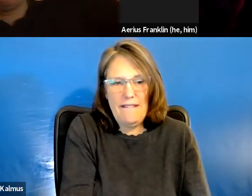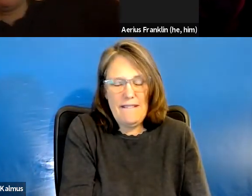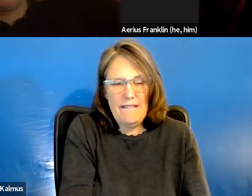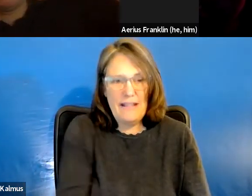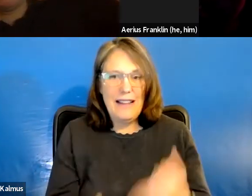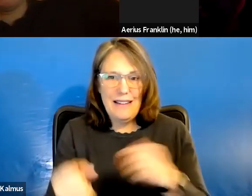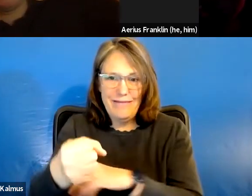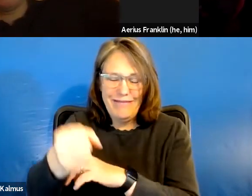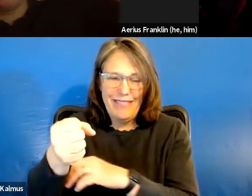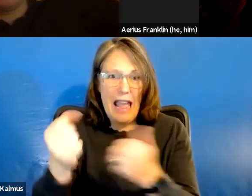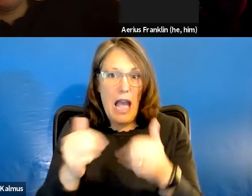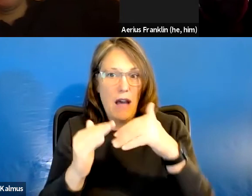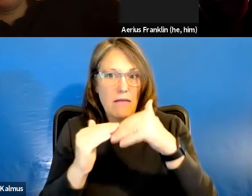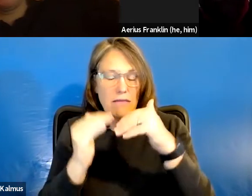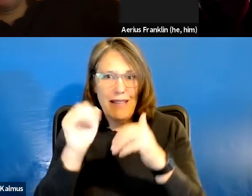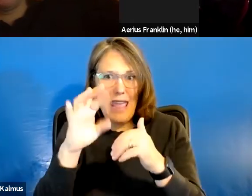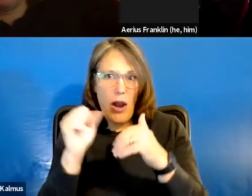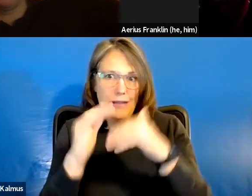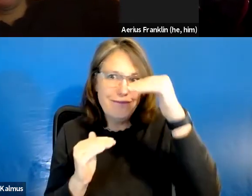Good for you.